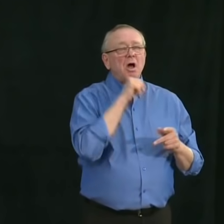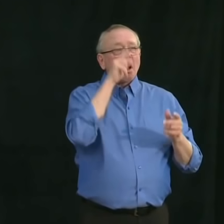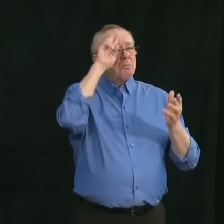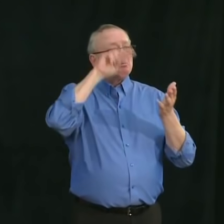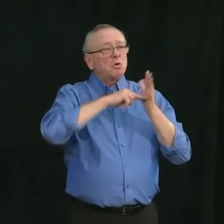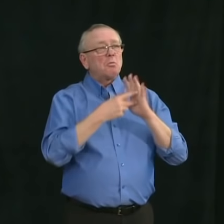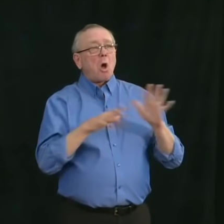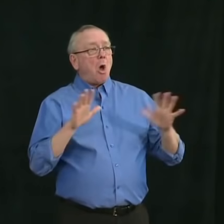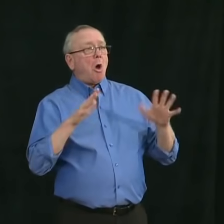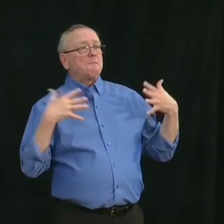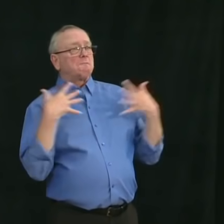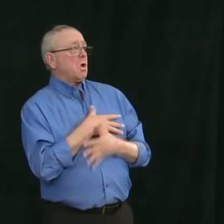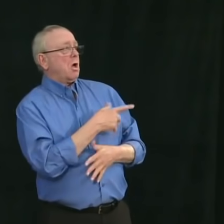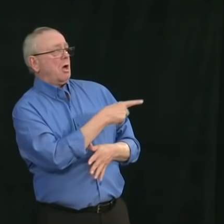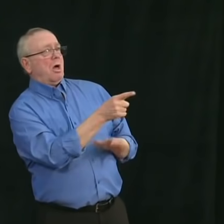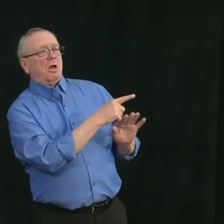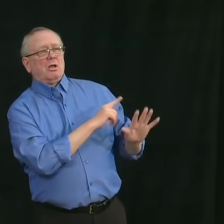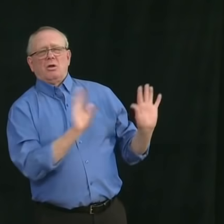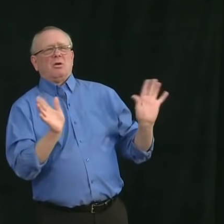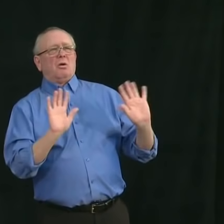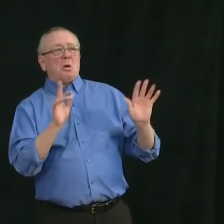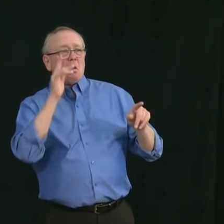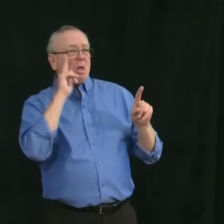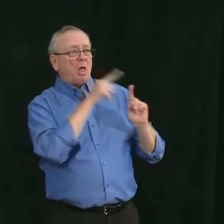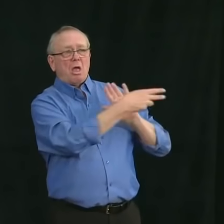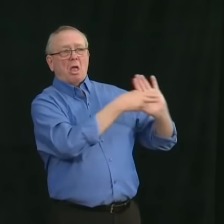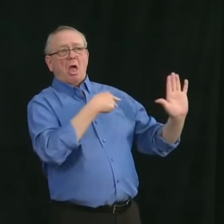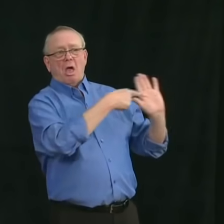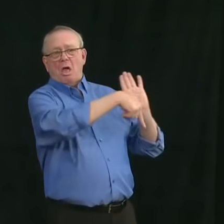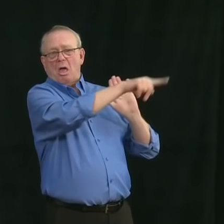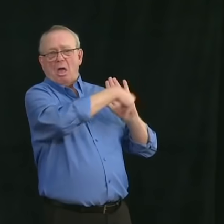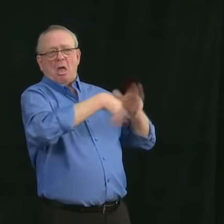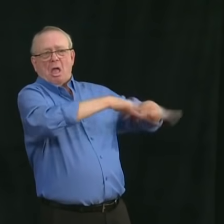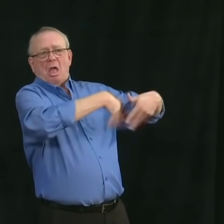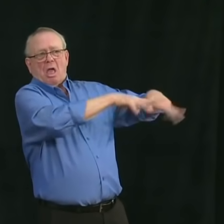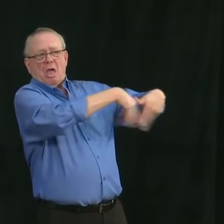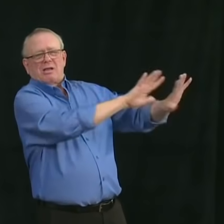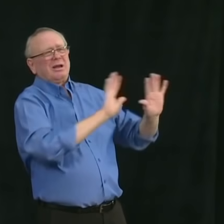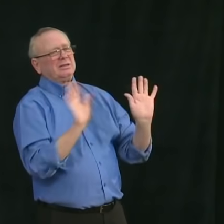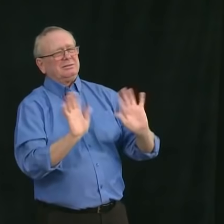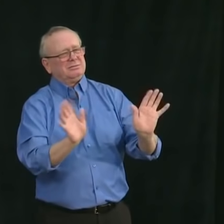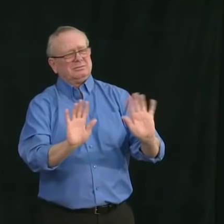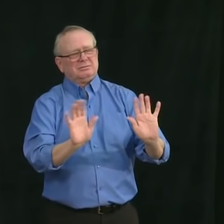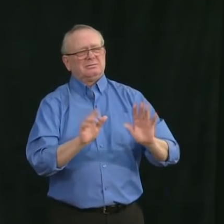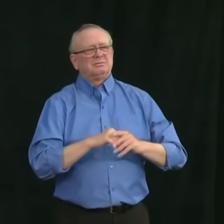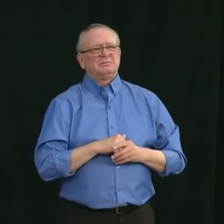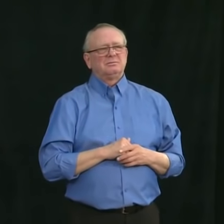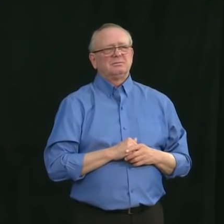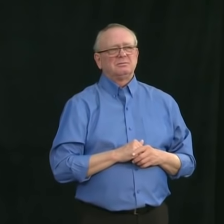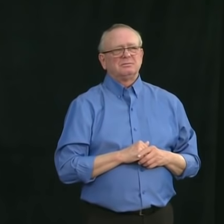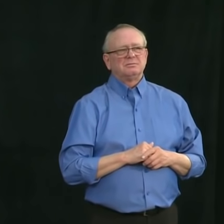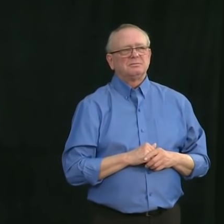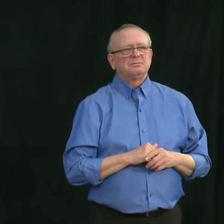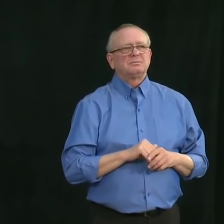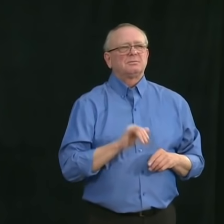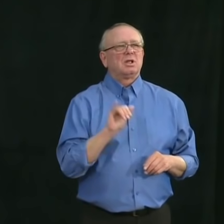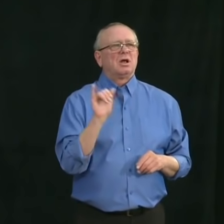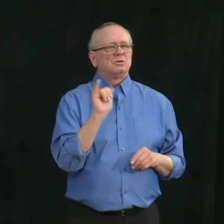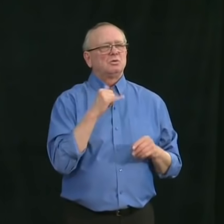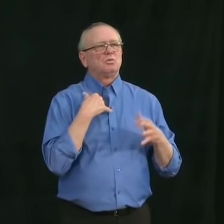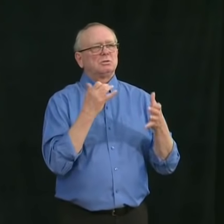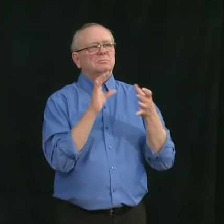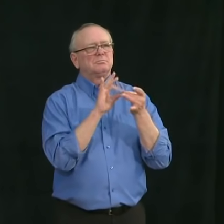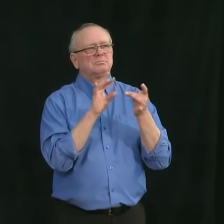Finally, I'd like to touch on what I spoke about last week with respect to summer events. I know many Albertans are disappointed